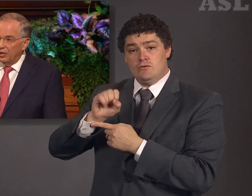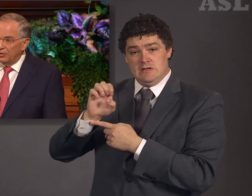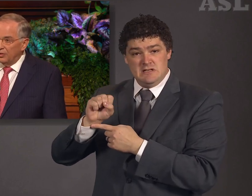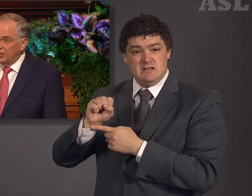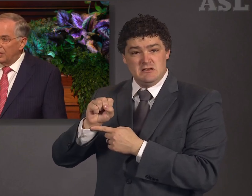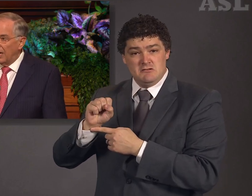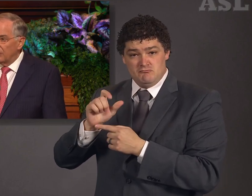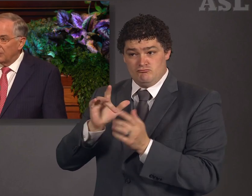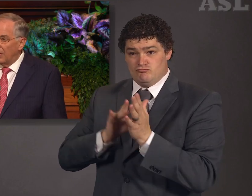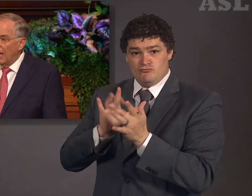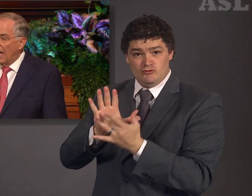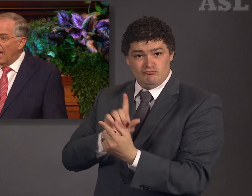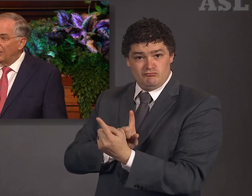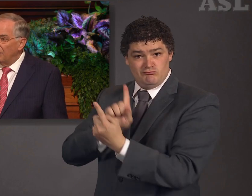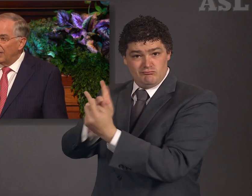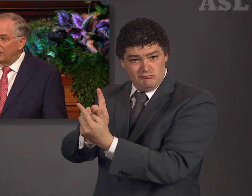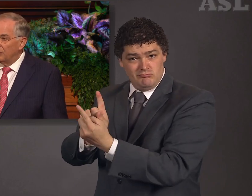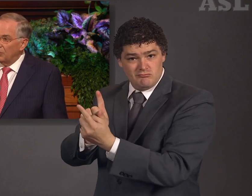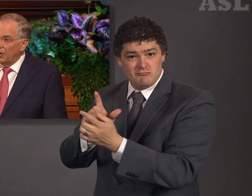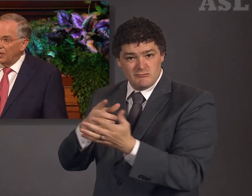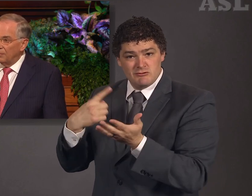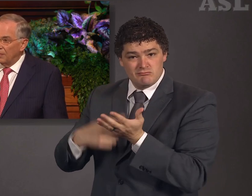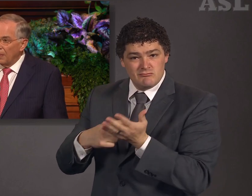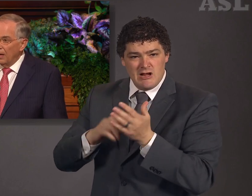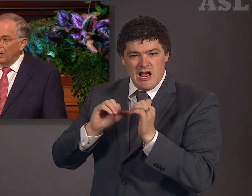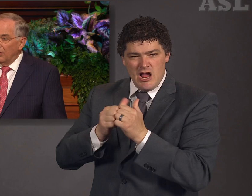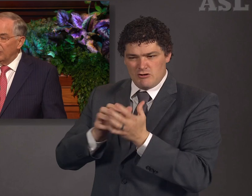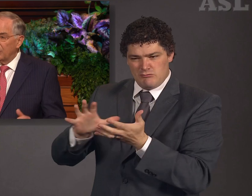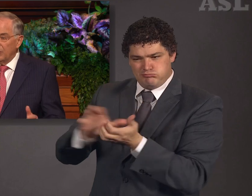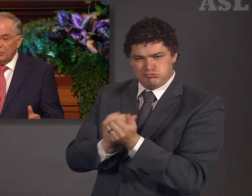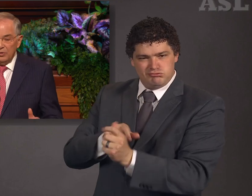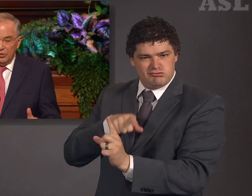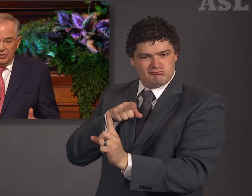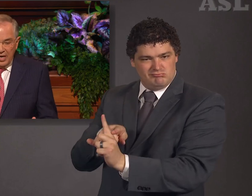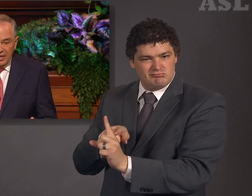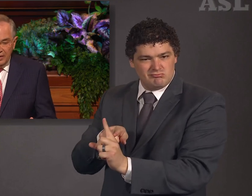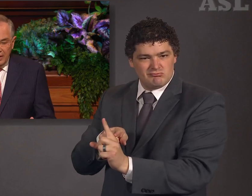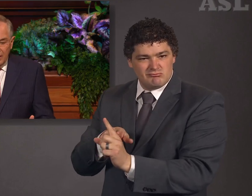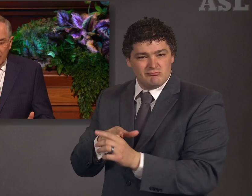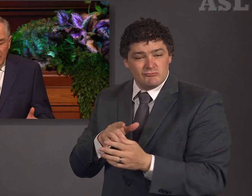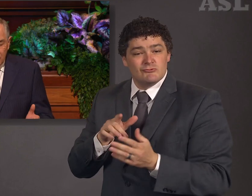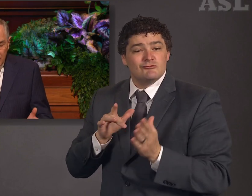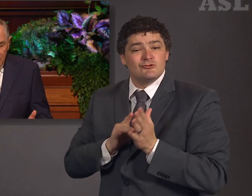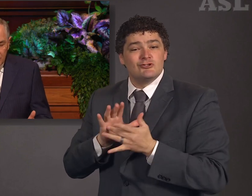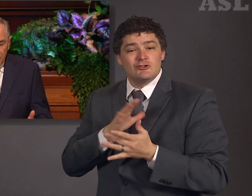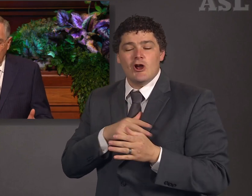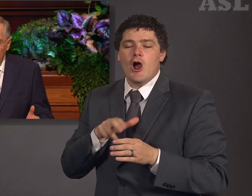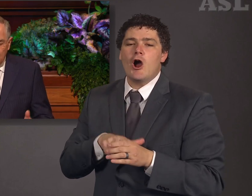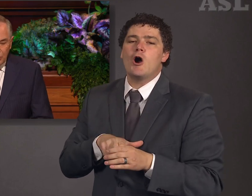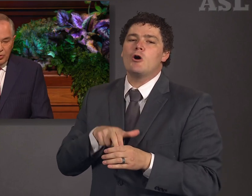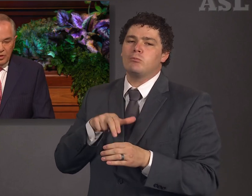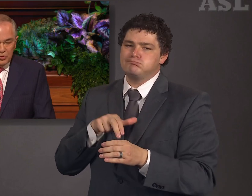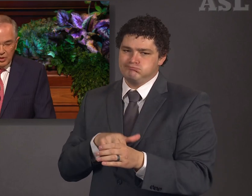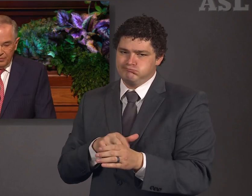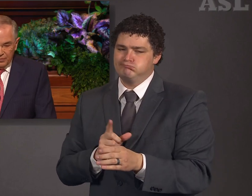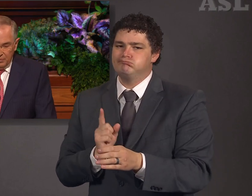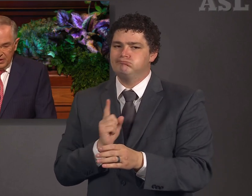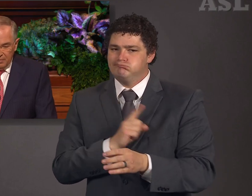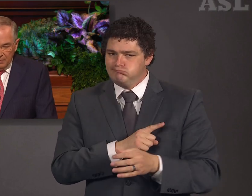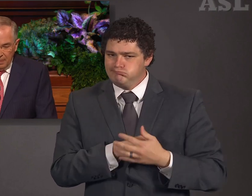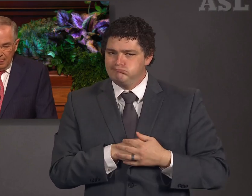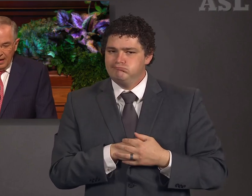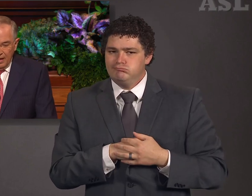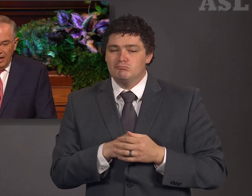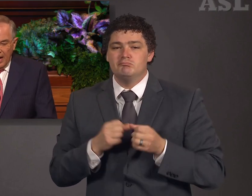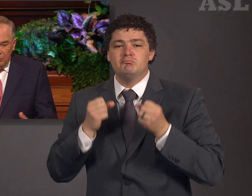confronted Jesus and counseled how they might destroy him, the scriptures say that Jesus withdrew himself from